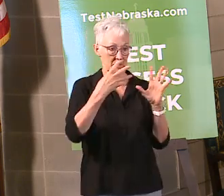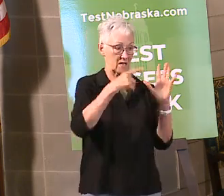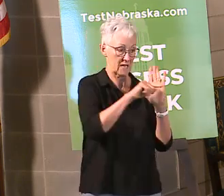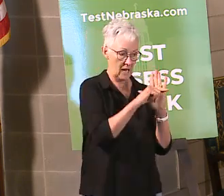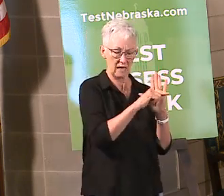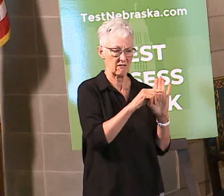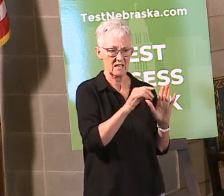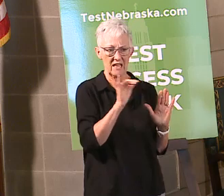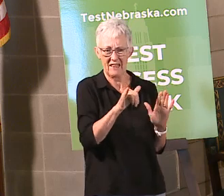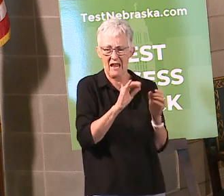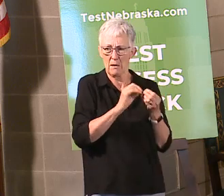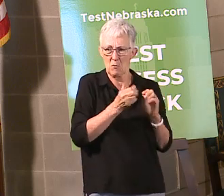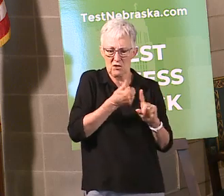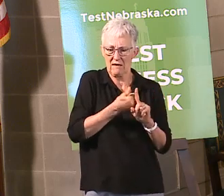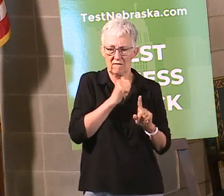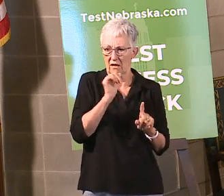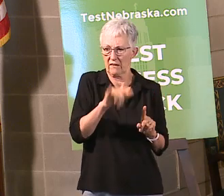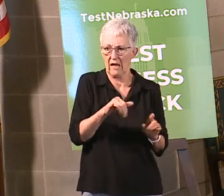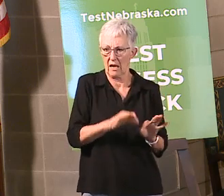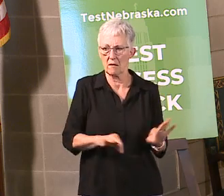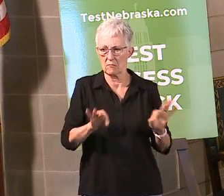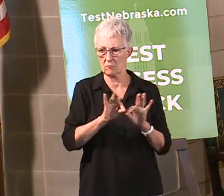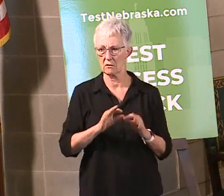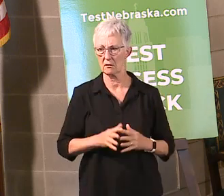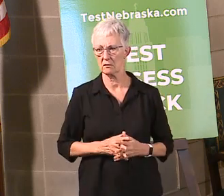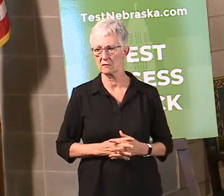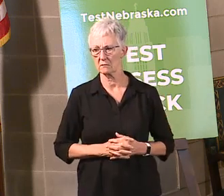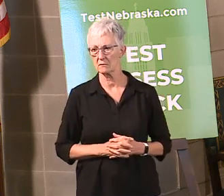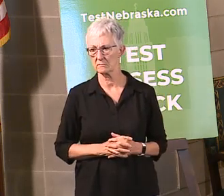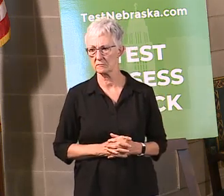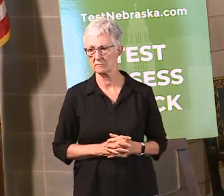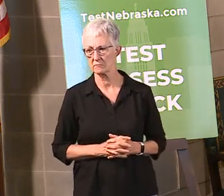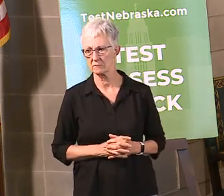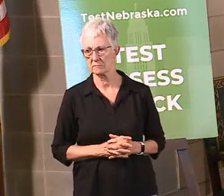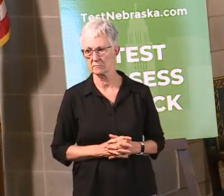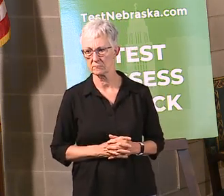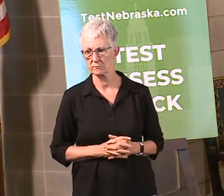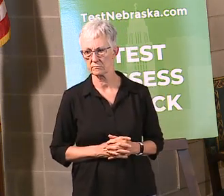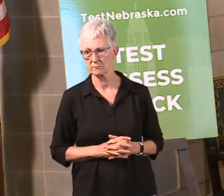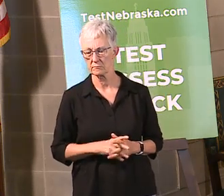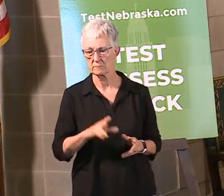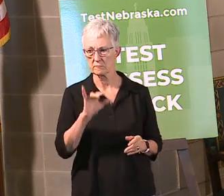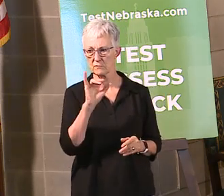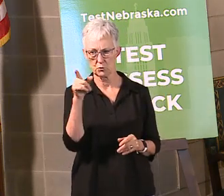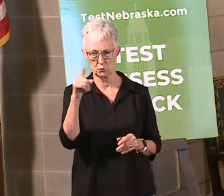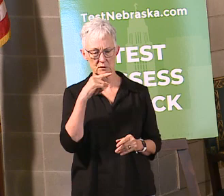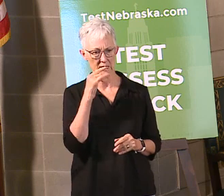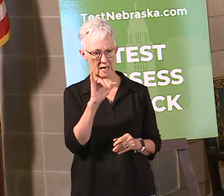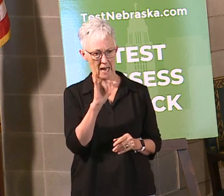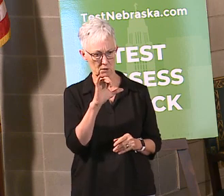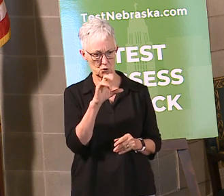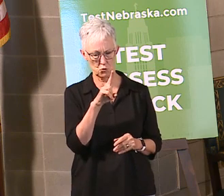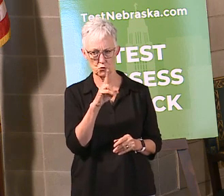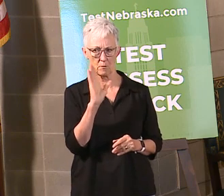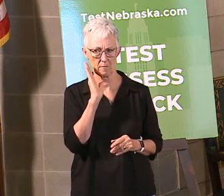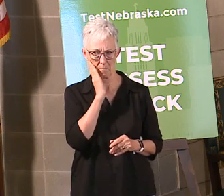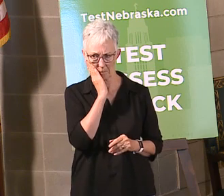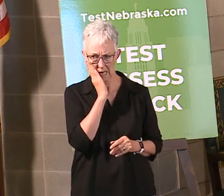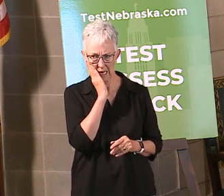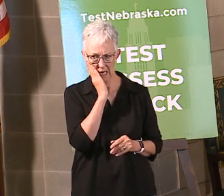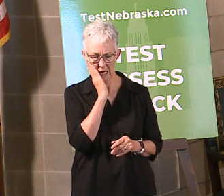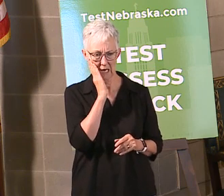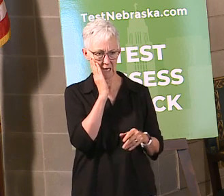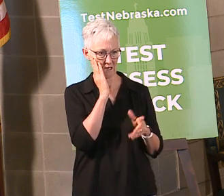back. Sorry. Yeah. Yeah. So you said that like ICU beds and hospital beds are about 45% availability, and ventilators